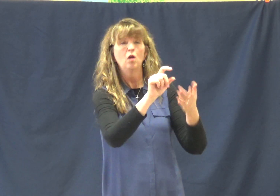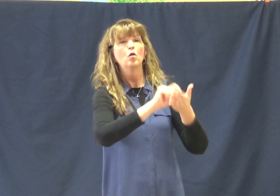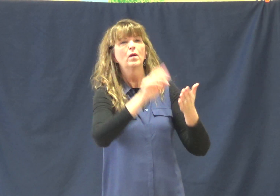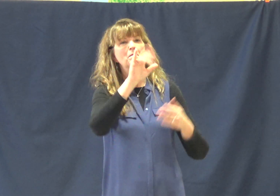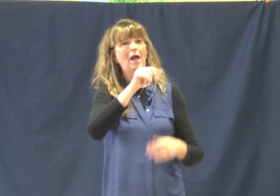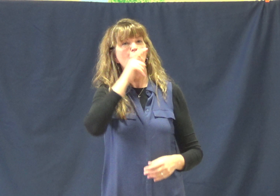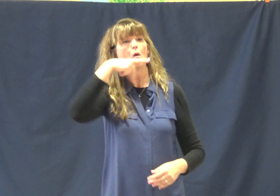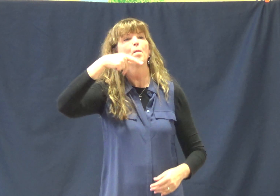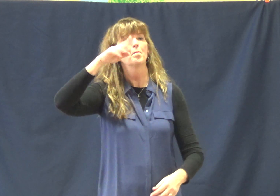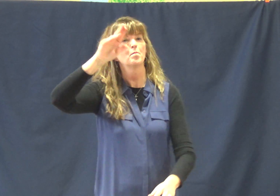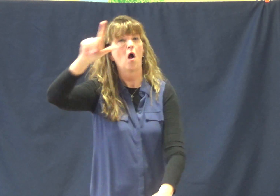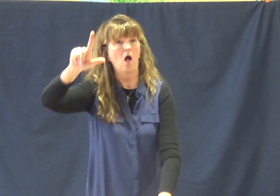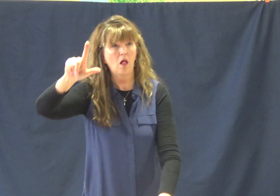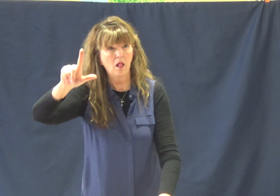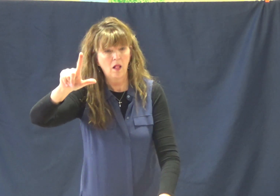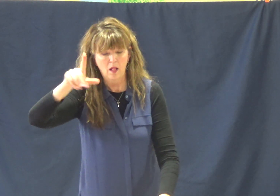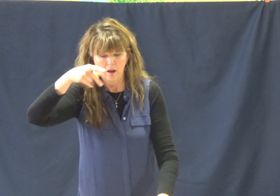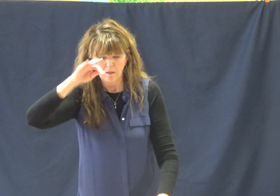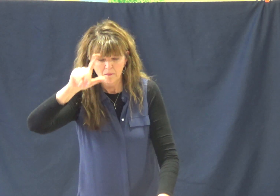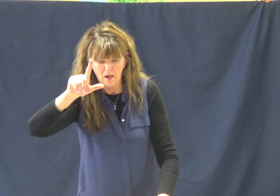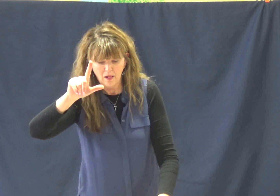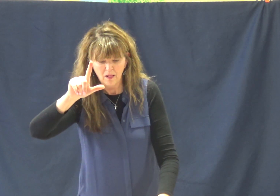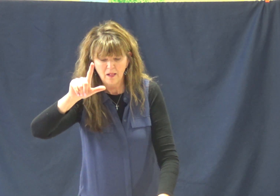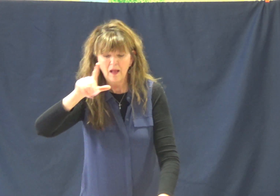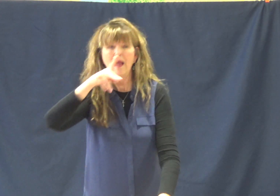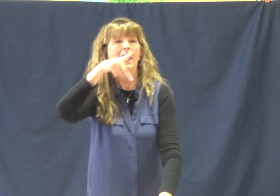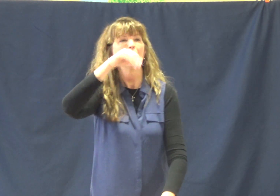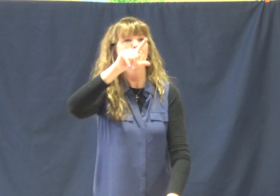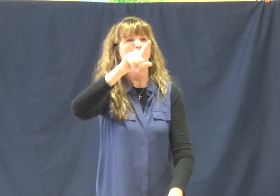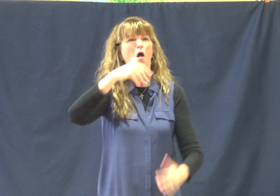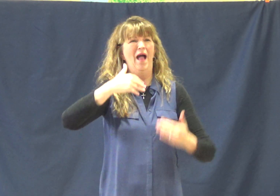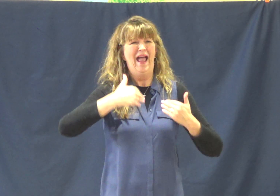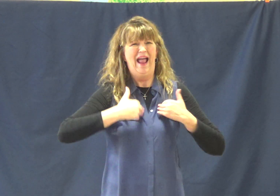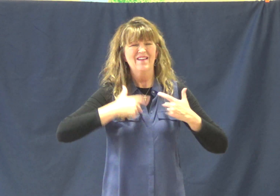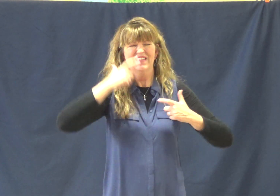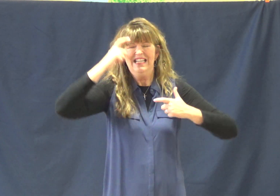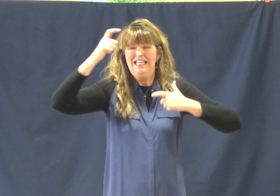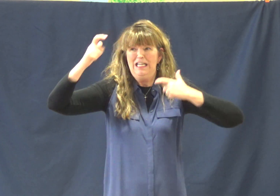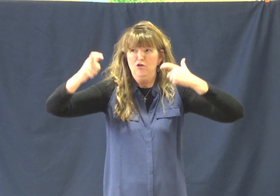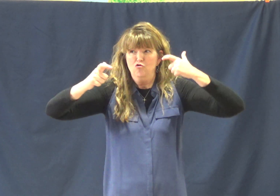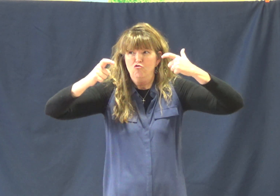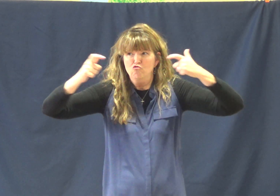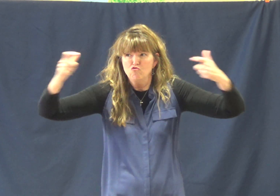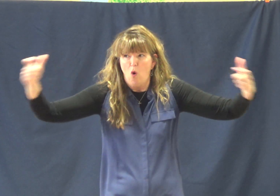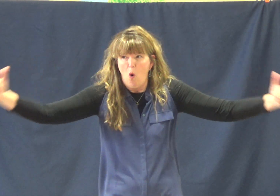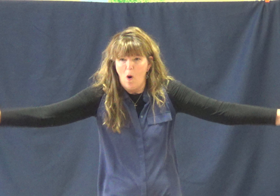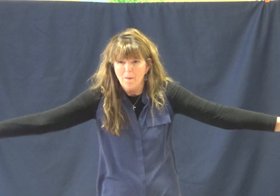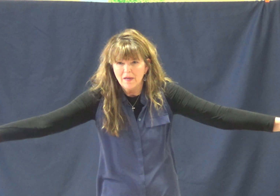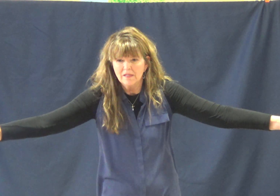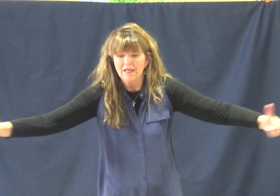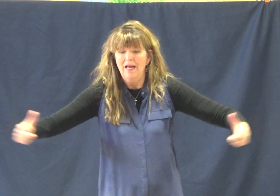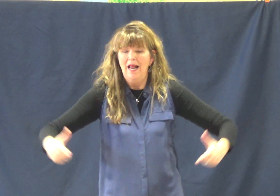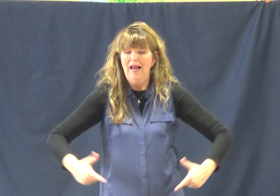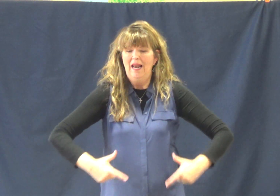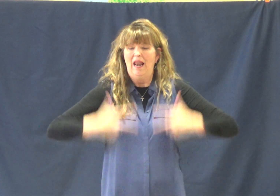back to your life. And then today's our text segment was written by Paul, and he has